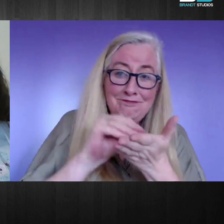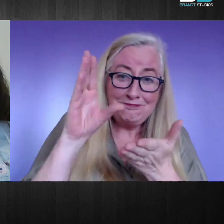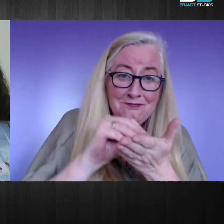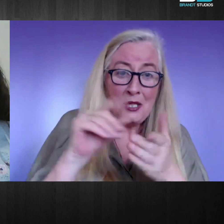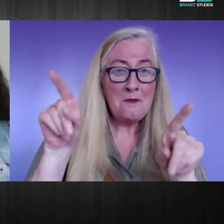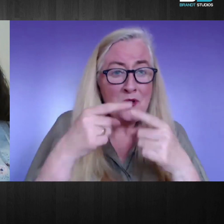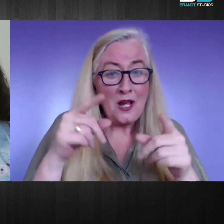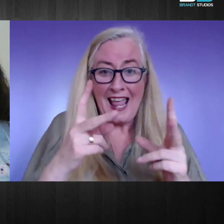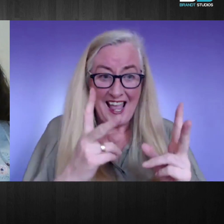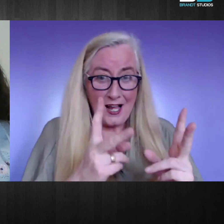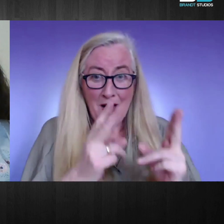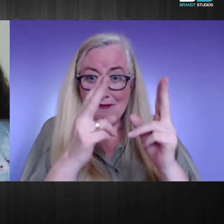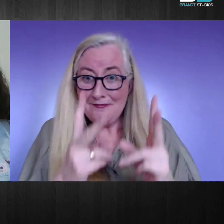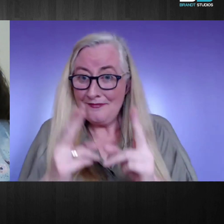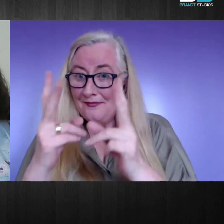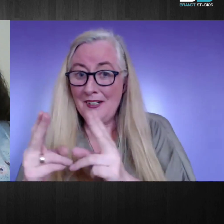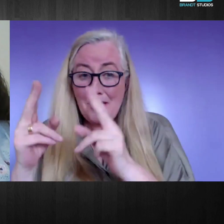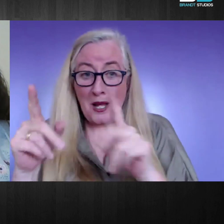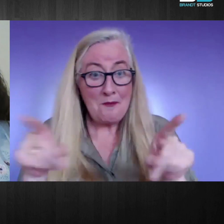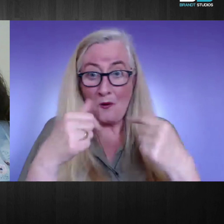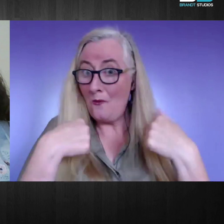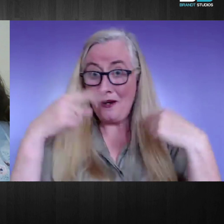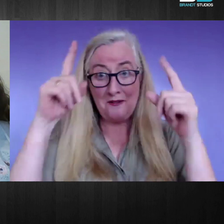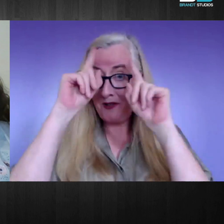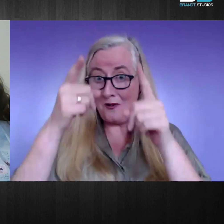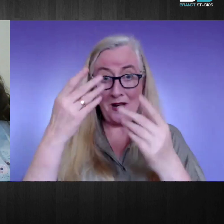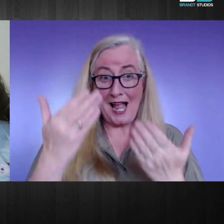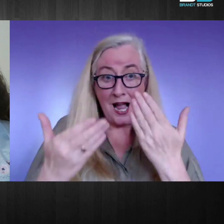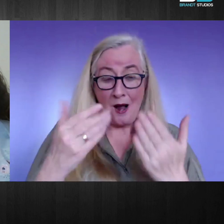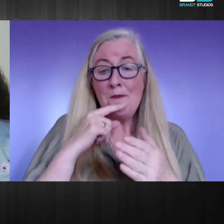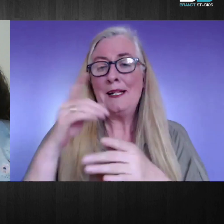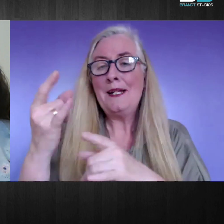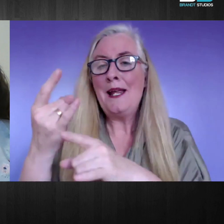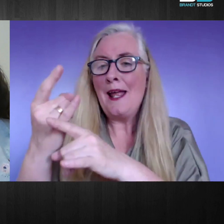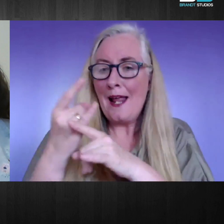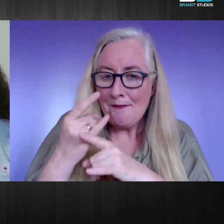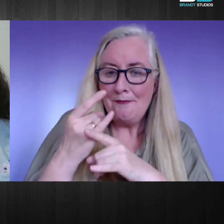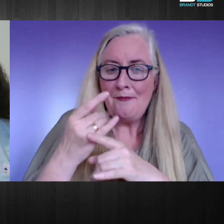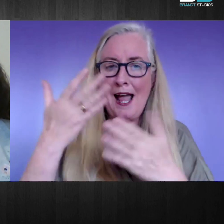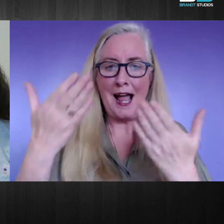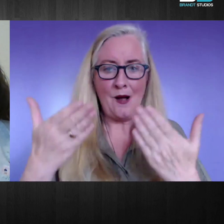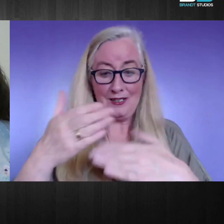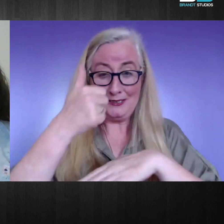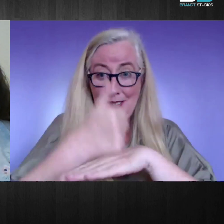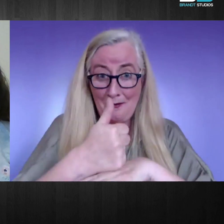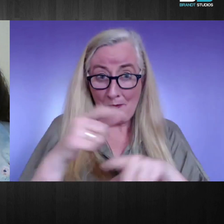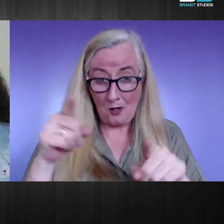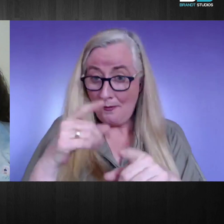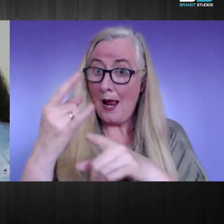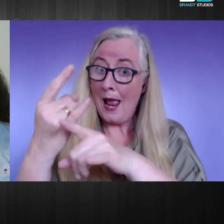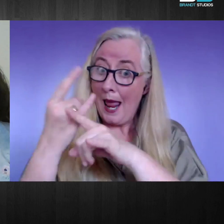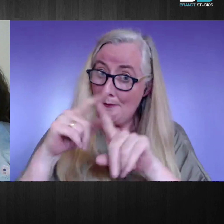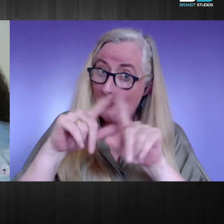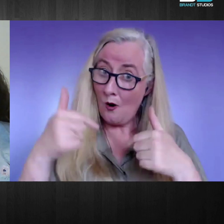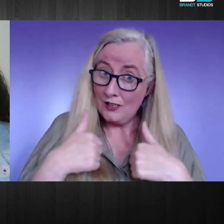idea at all how to do anything. And he helped us how to use Pro Tools and how to set up music. And it was really helpful because now we've got further, and he helped us